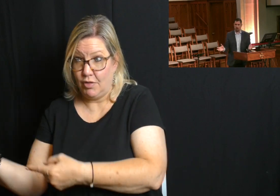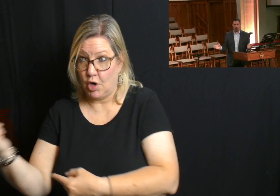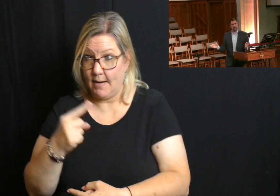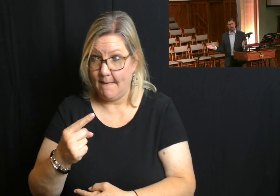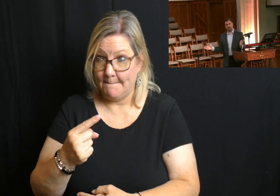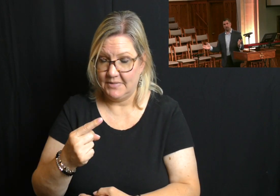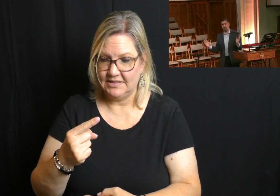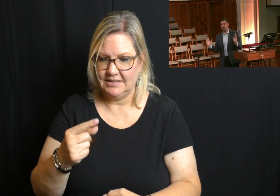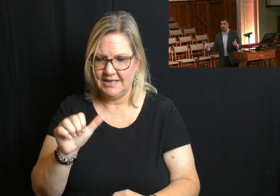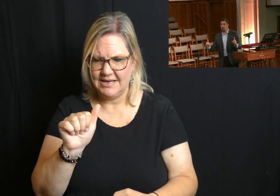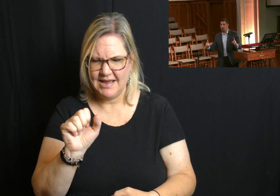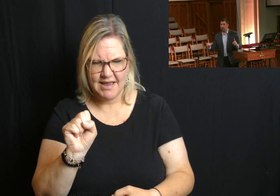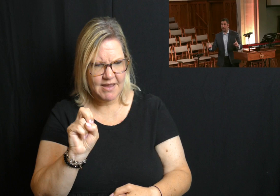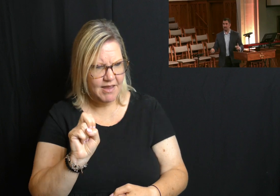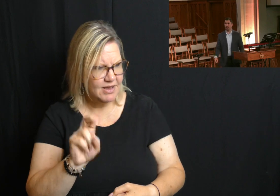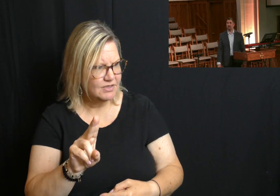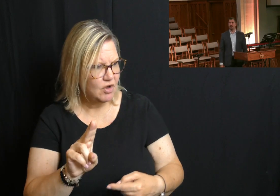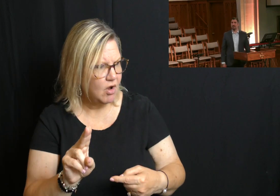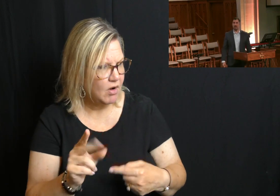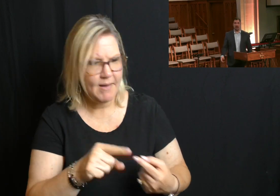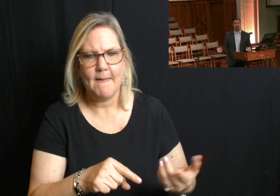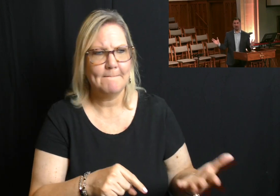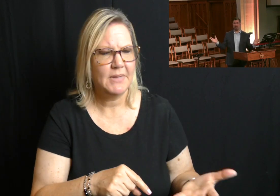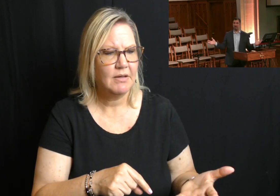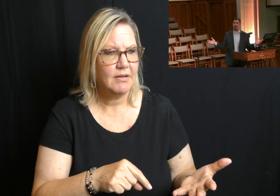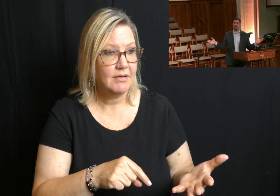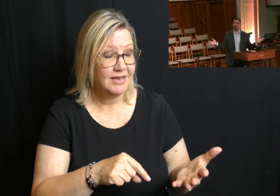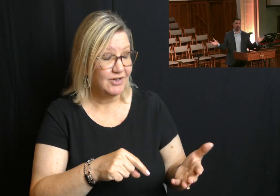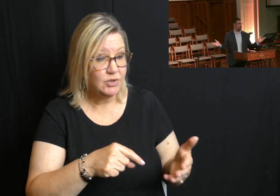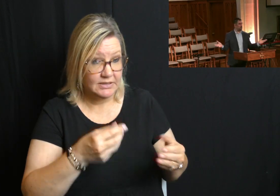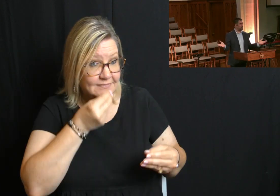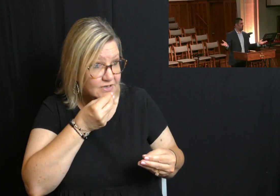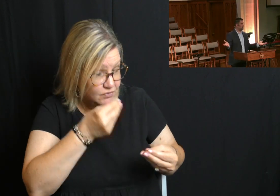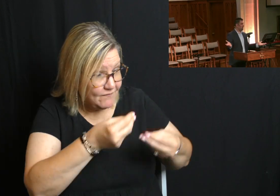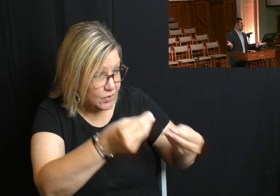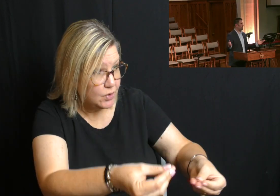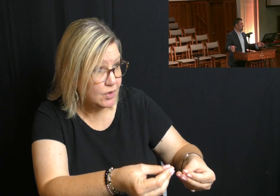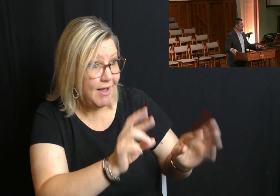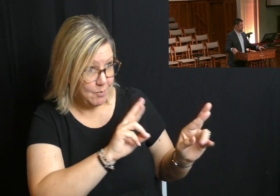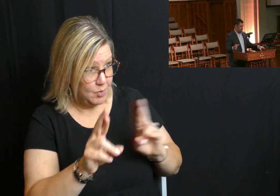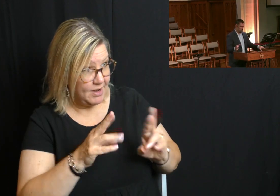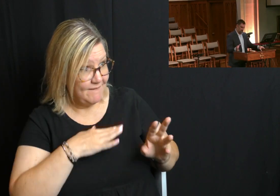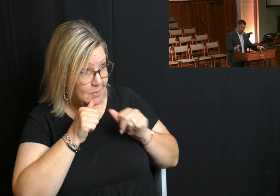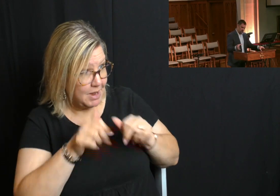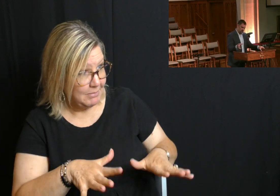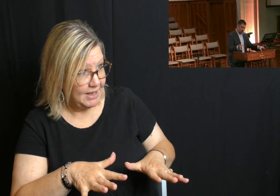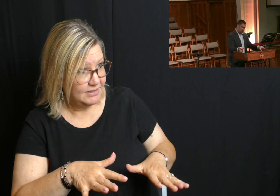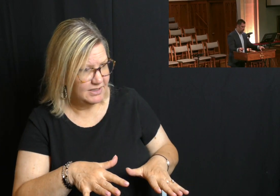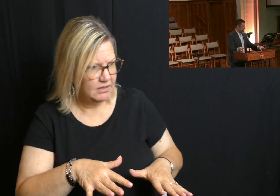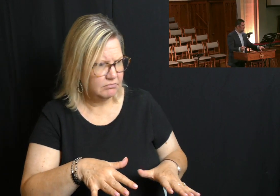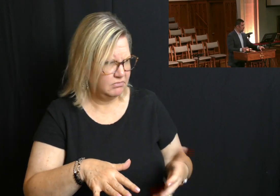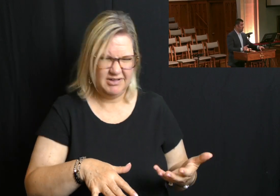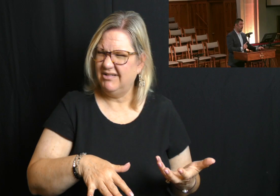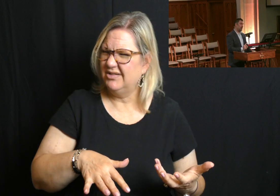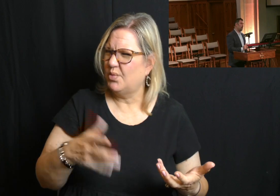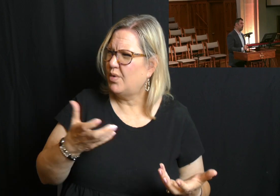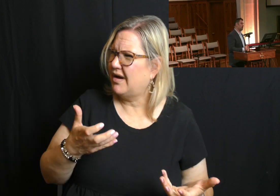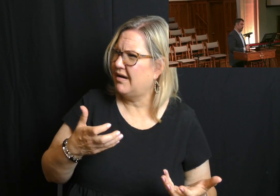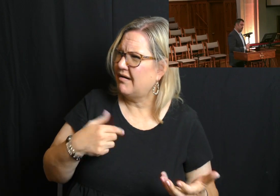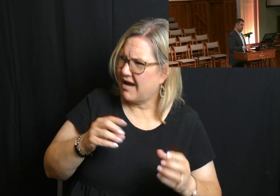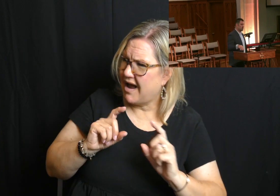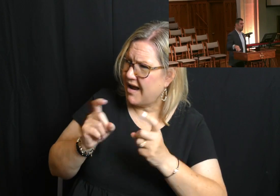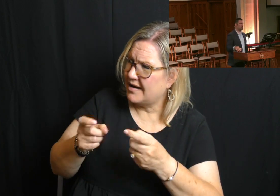he's like, wait, Dad, you only have one blessing? It's like, hey, I already gave him everything. What else do you want? So he struggles there. So